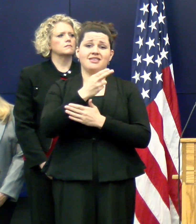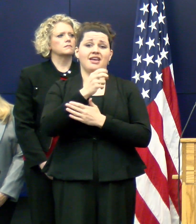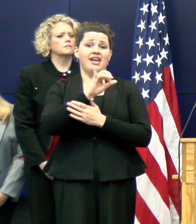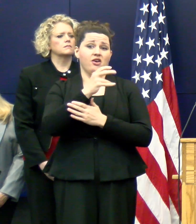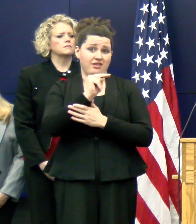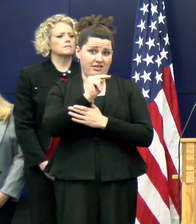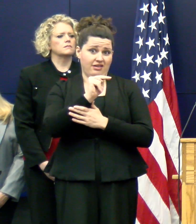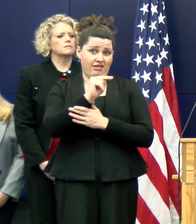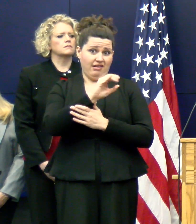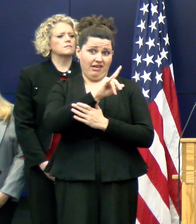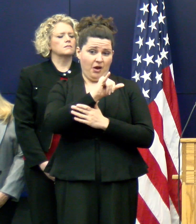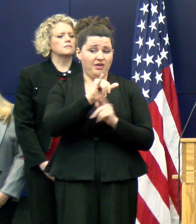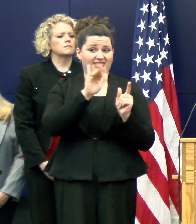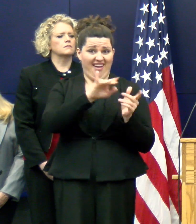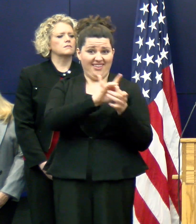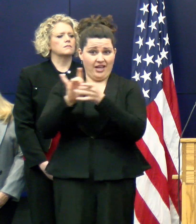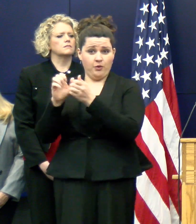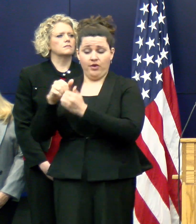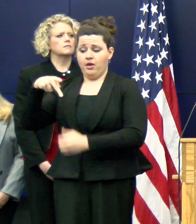in Pottawatomie County?